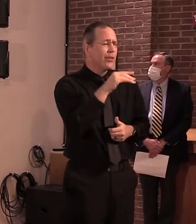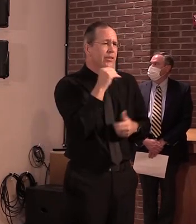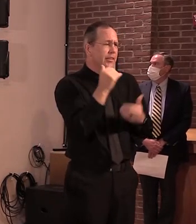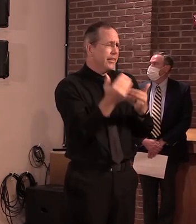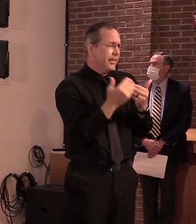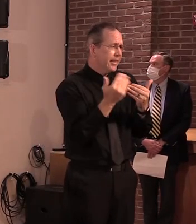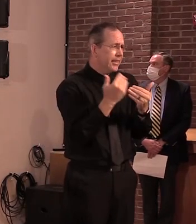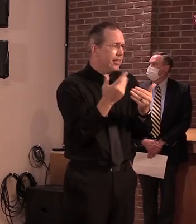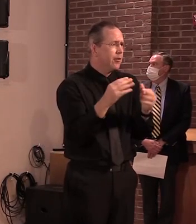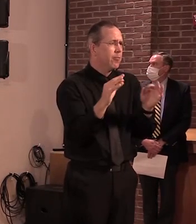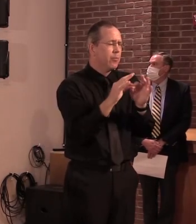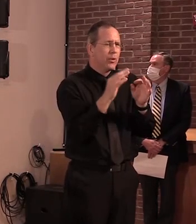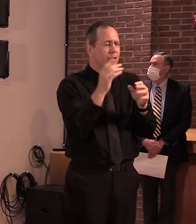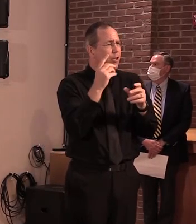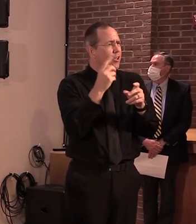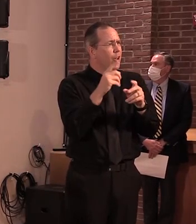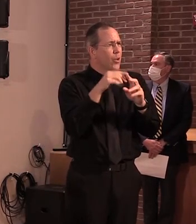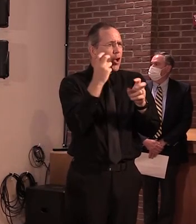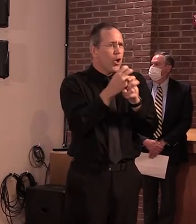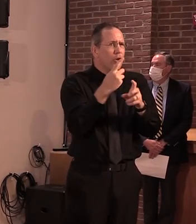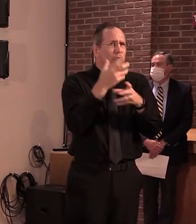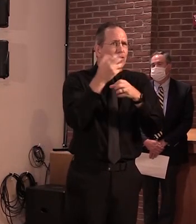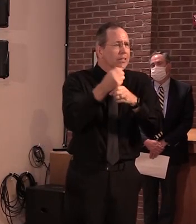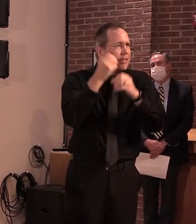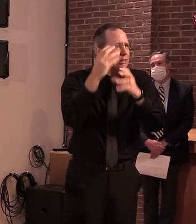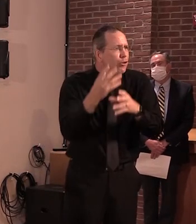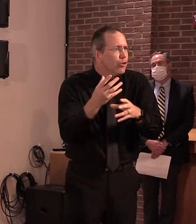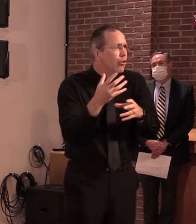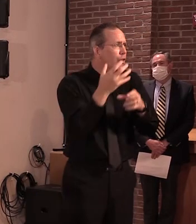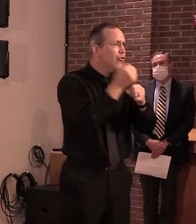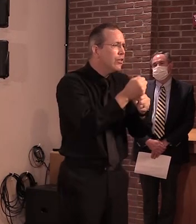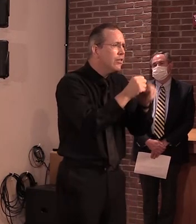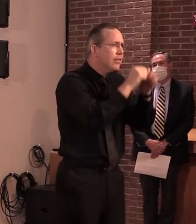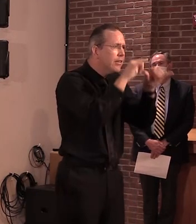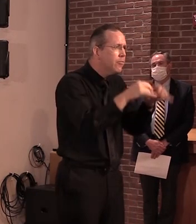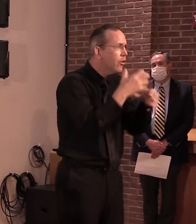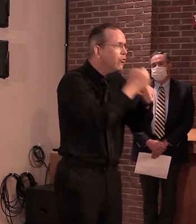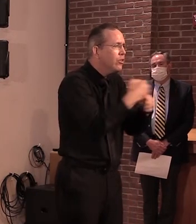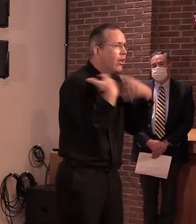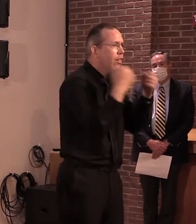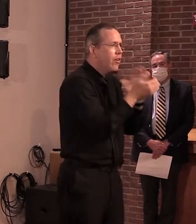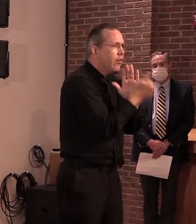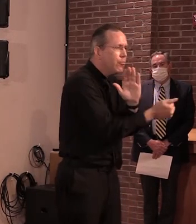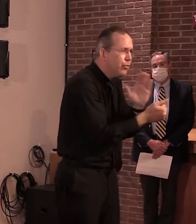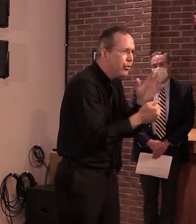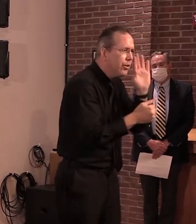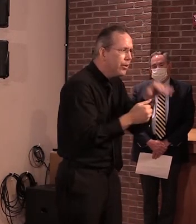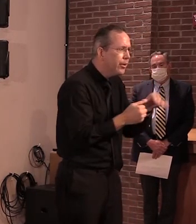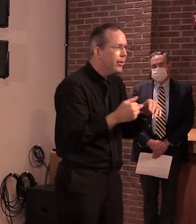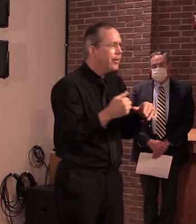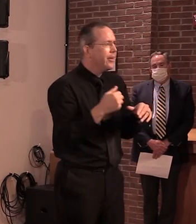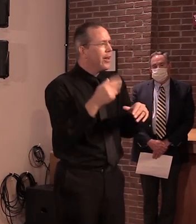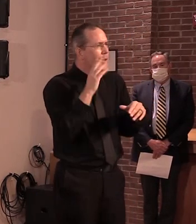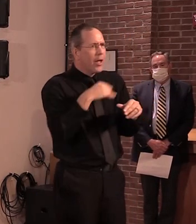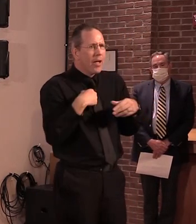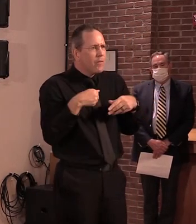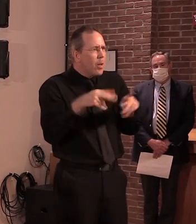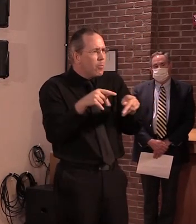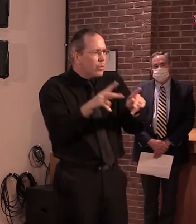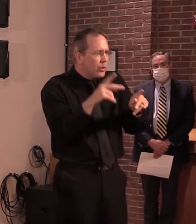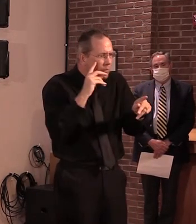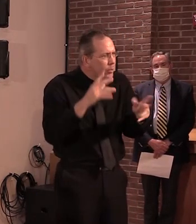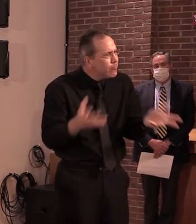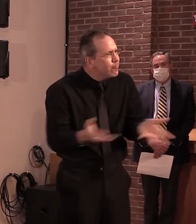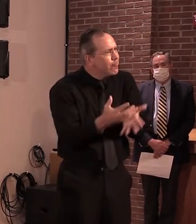have a big challenge before them, but also a huge opportunity to help teach our kids about the value of being